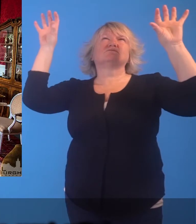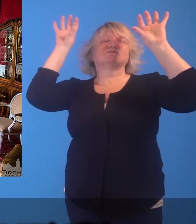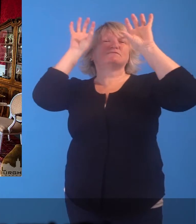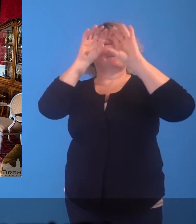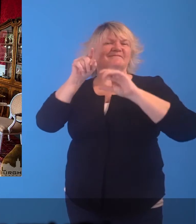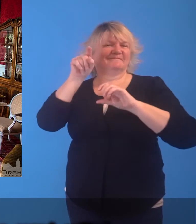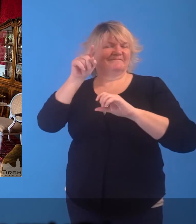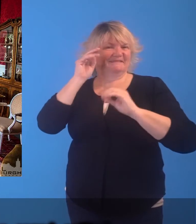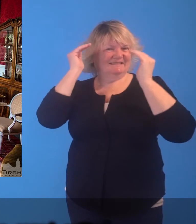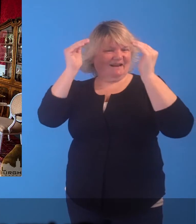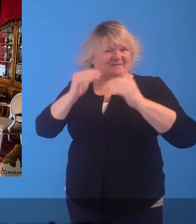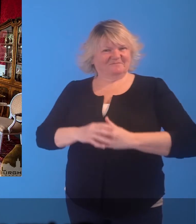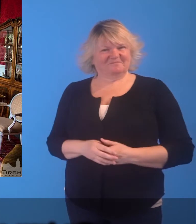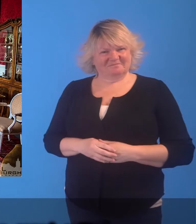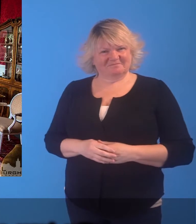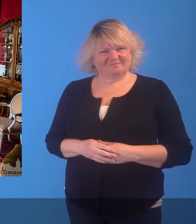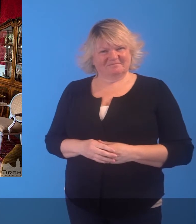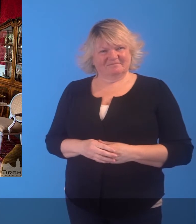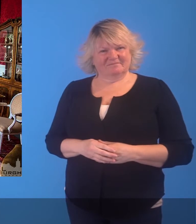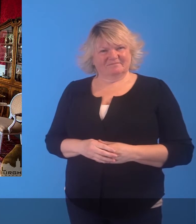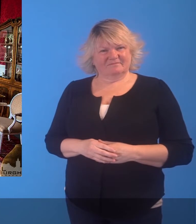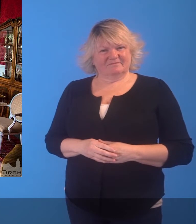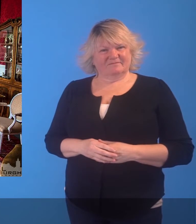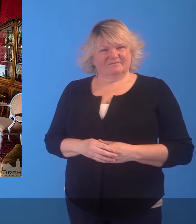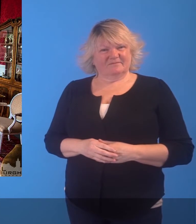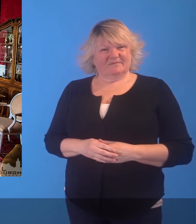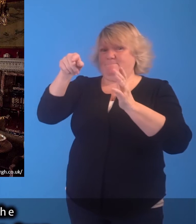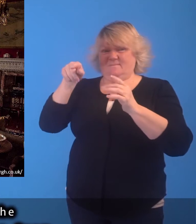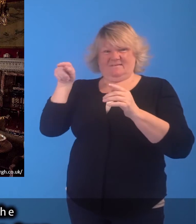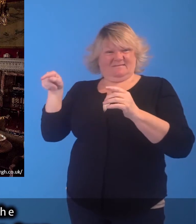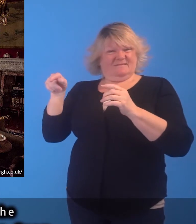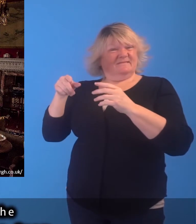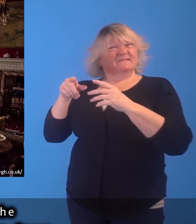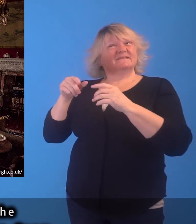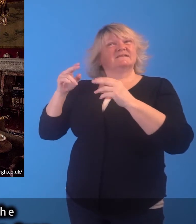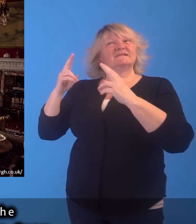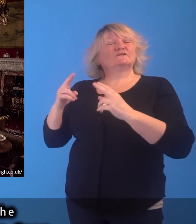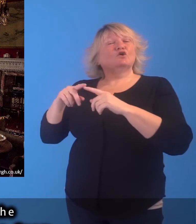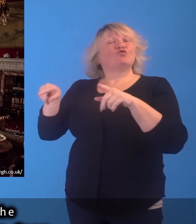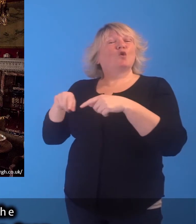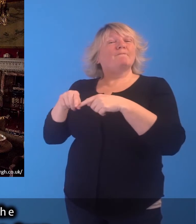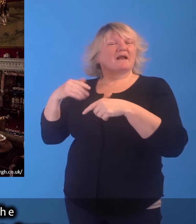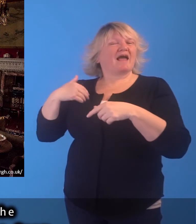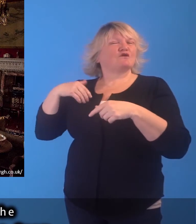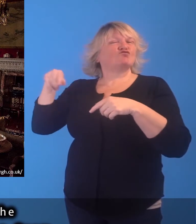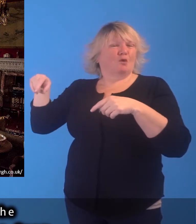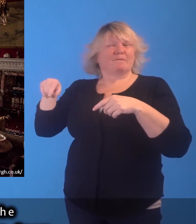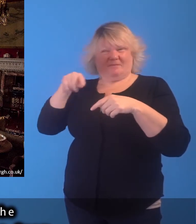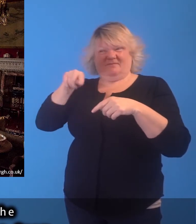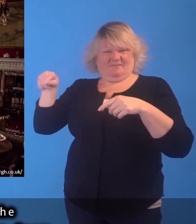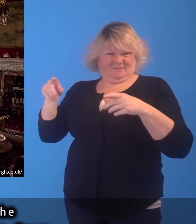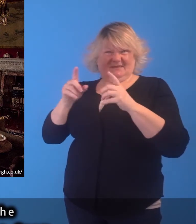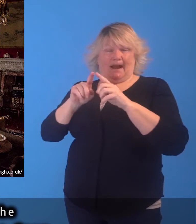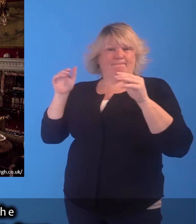The more public rooms were also decorated to reflect the Reeds' exquisite taste in home